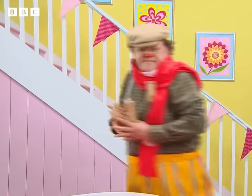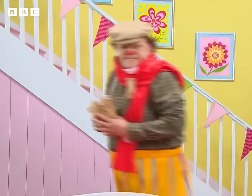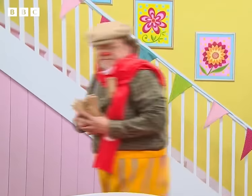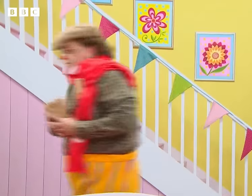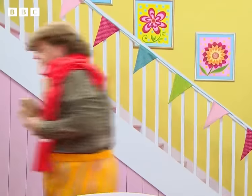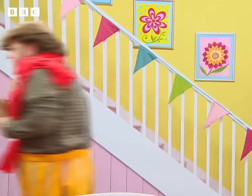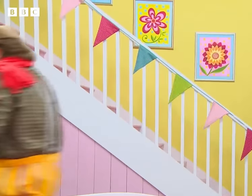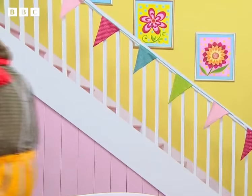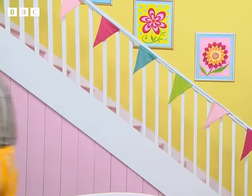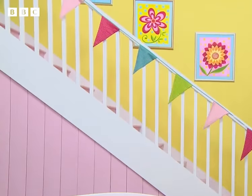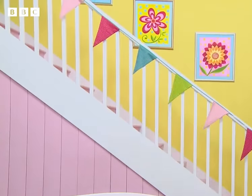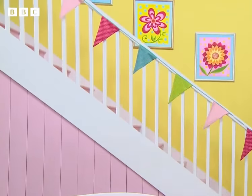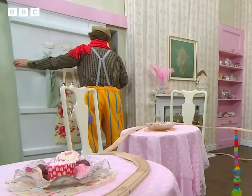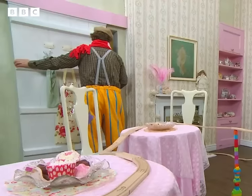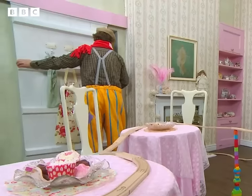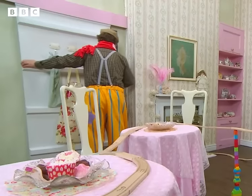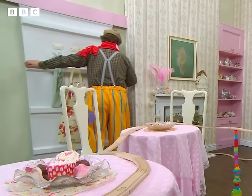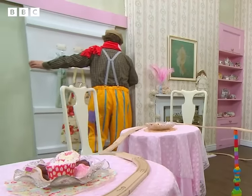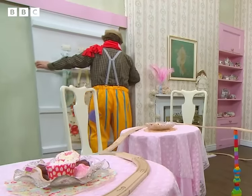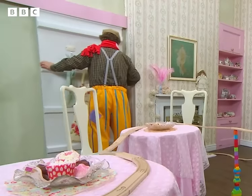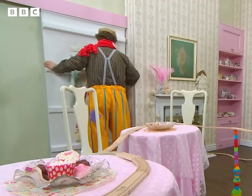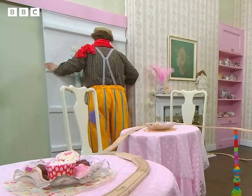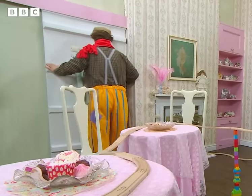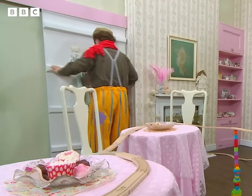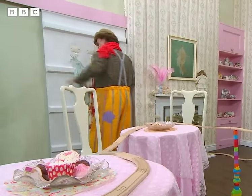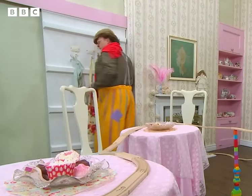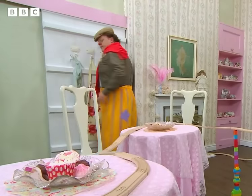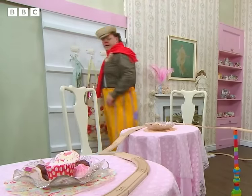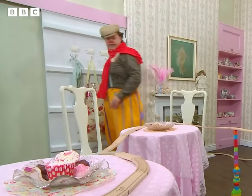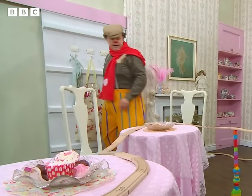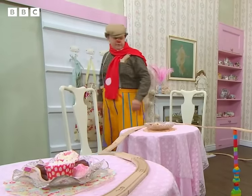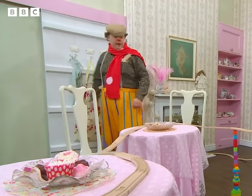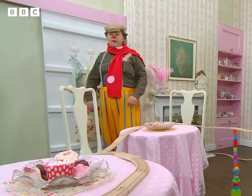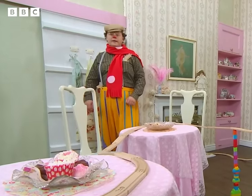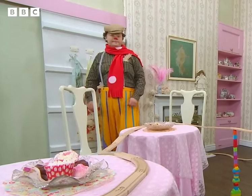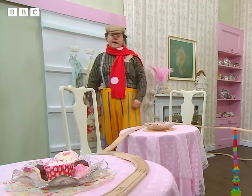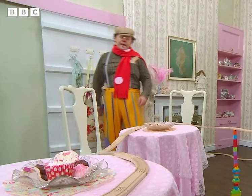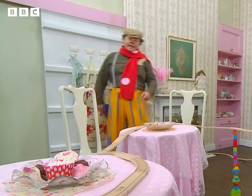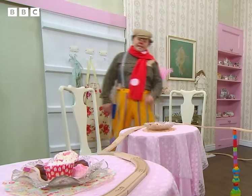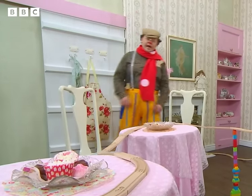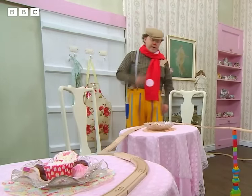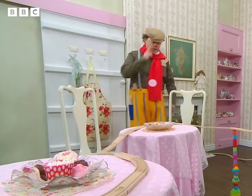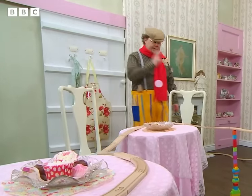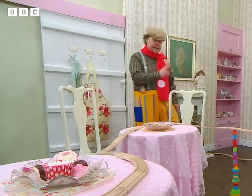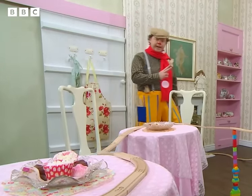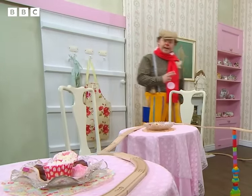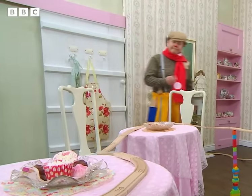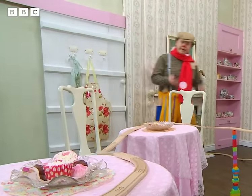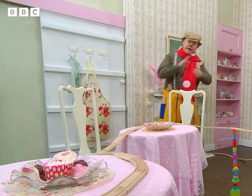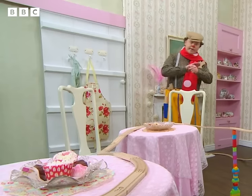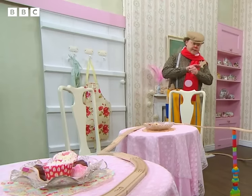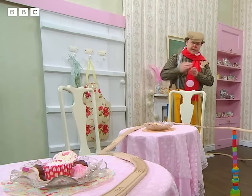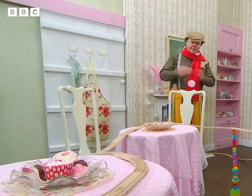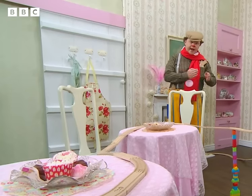Tumble... Oh, I don't know. Oh, I have to go and clear up... Oh, look! More